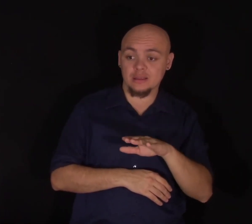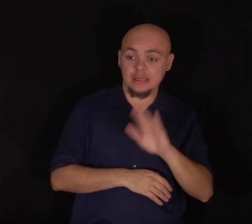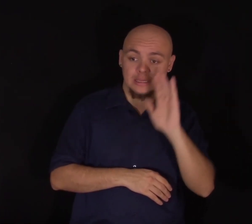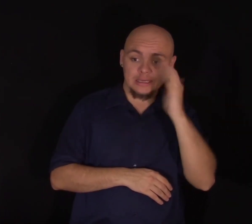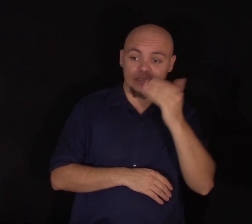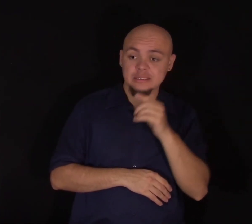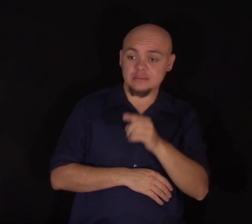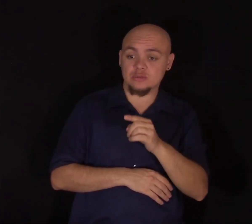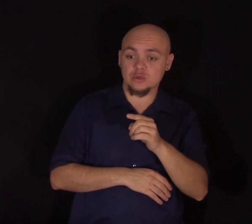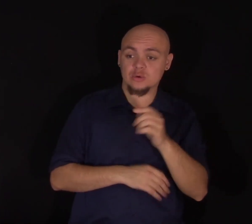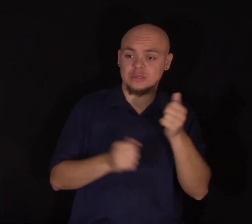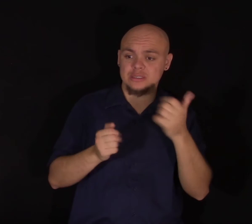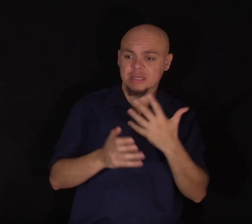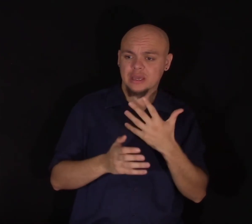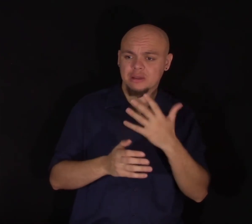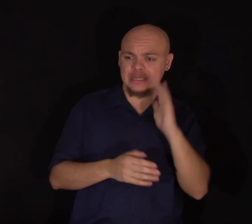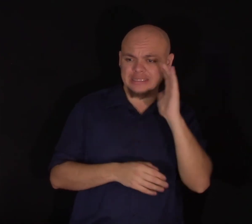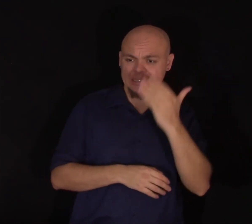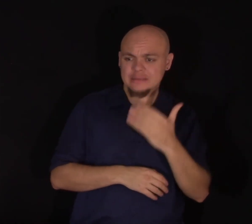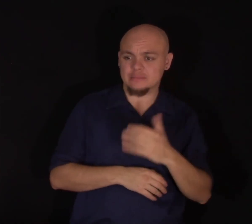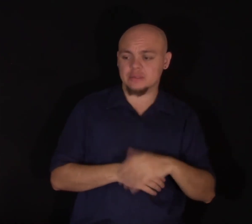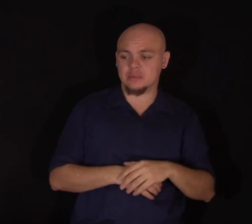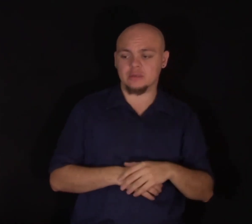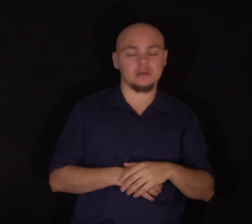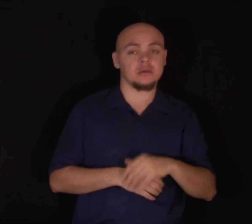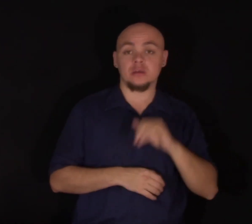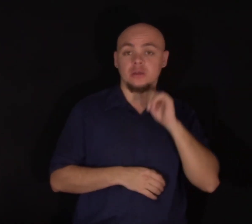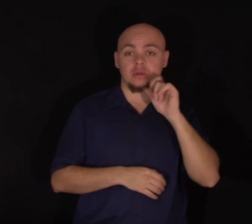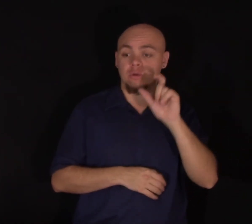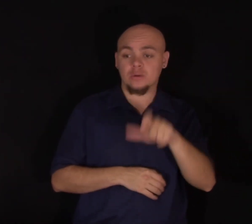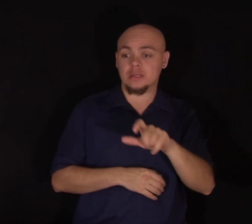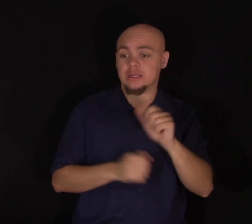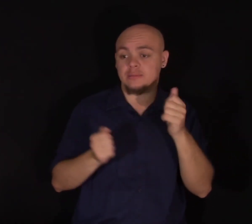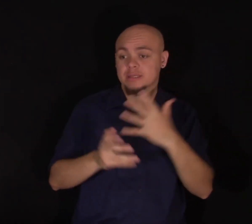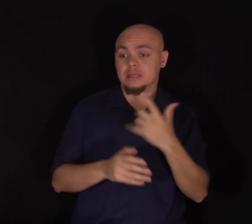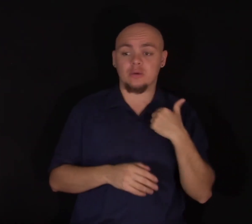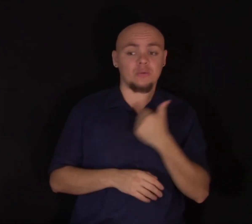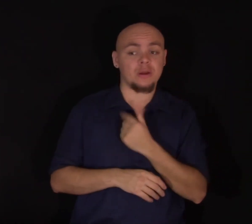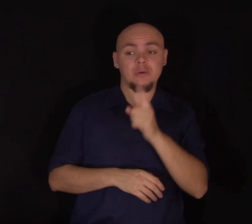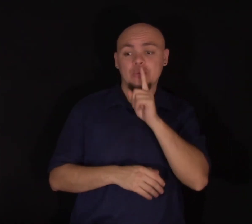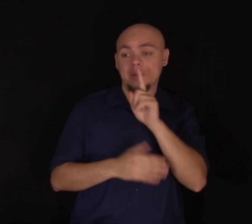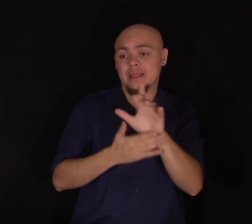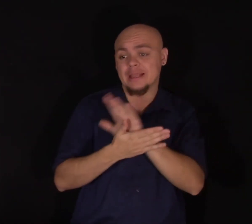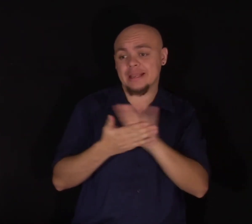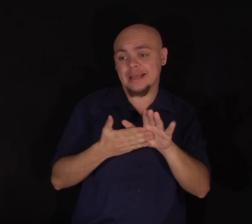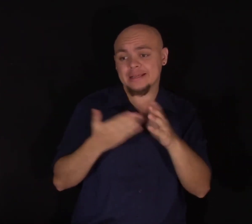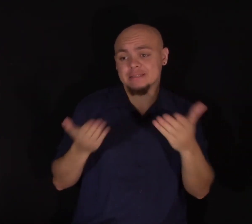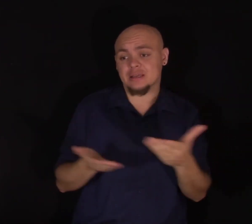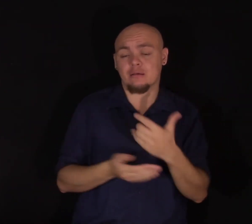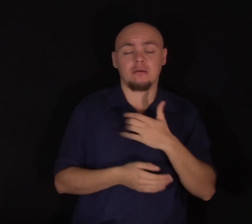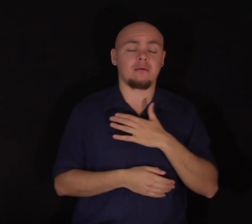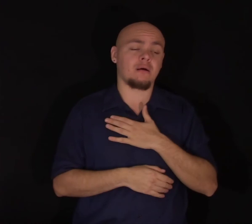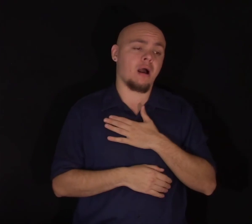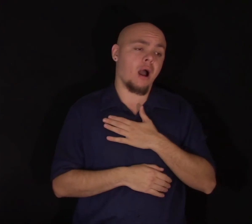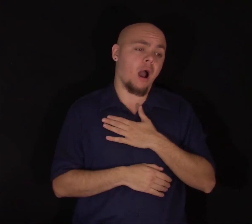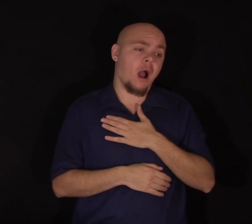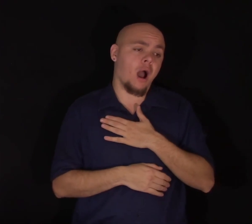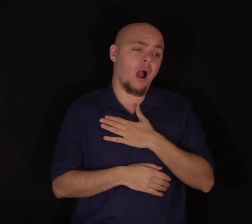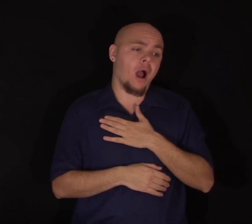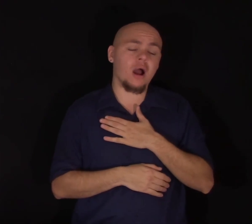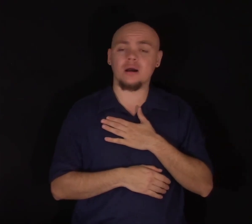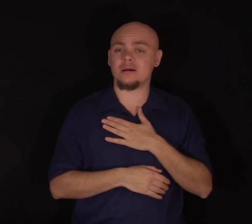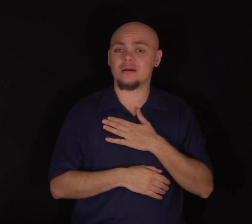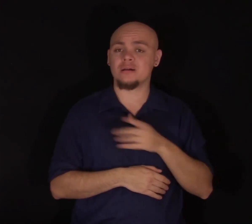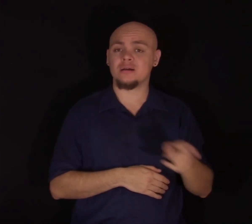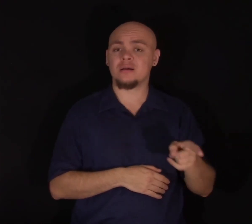like you're a little scared, but you don't have to be scared. We're all really nice here." Oh my gosh, this girl, I was